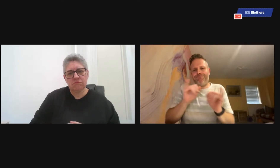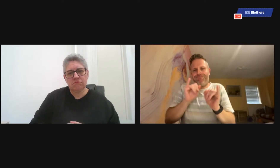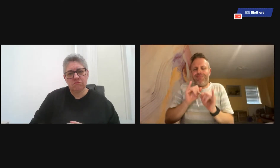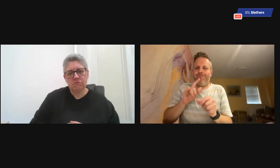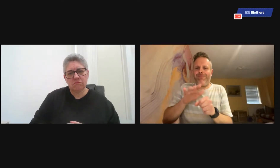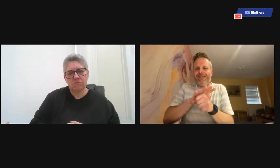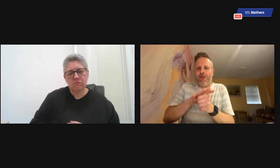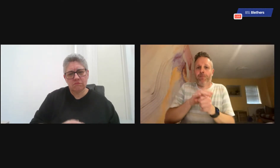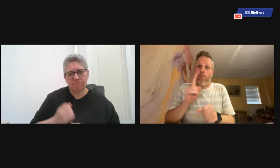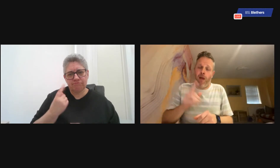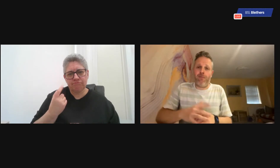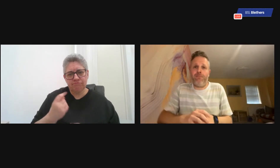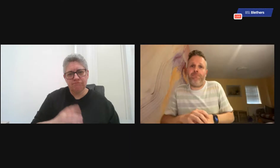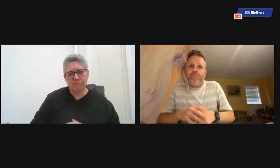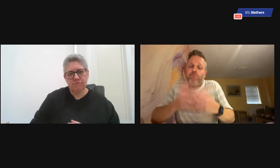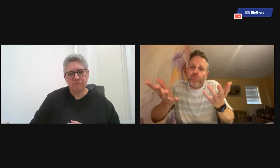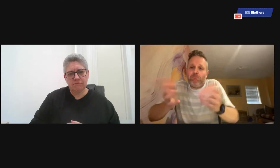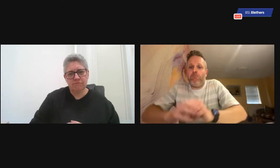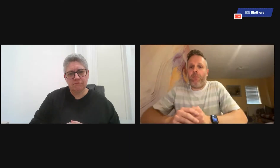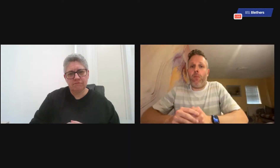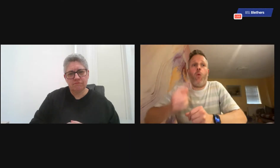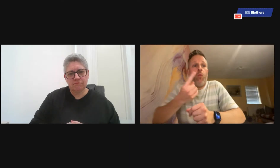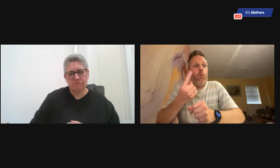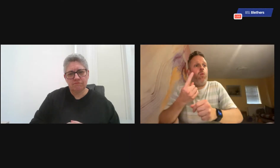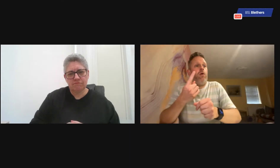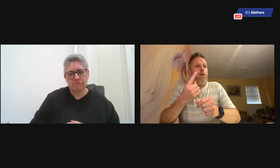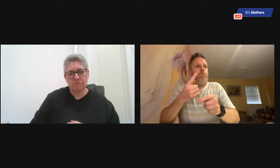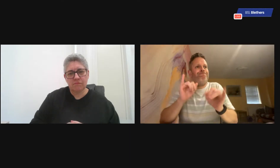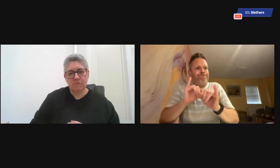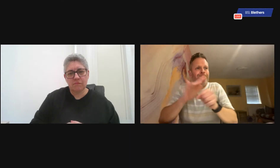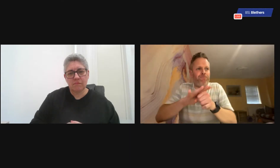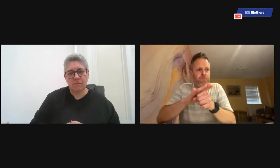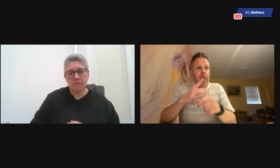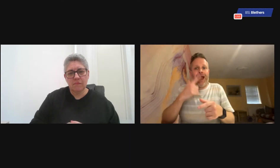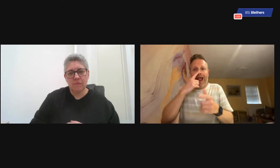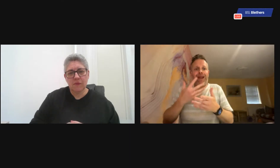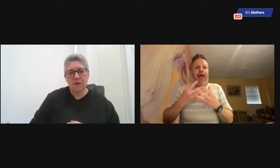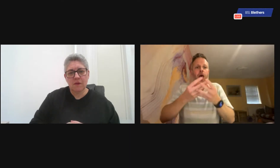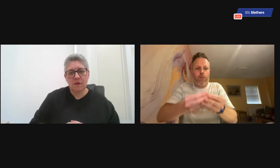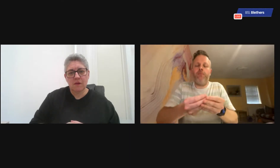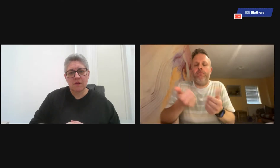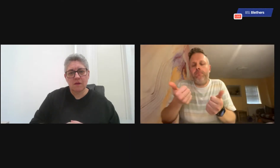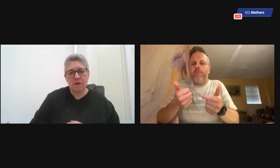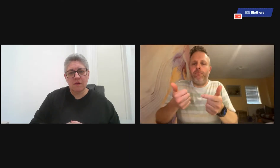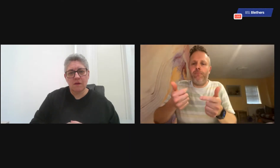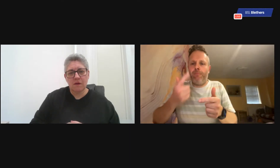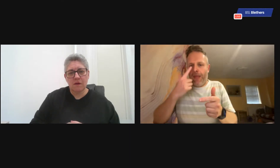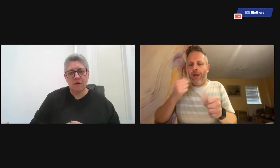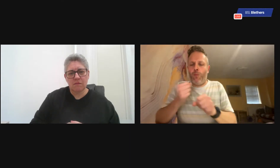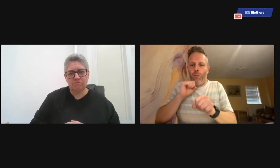of 20, 30, or? Oh, who knows? Who knows? Given you don't know what